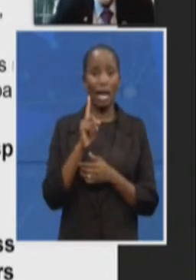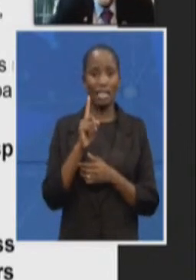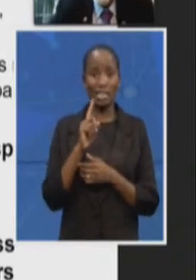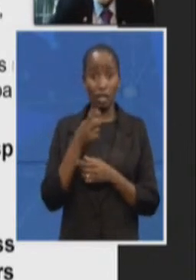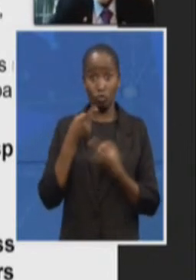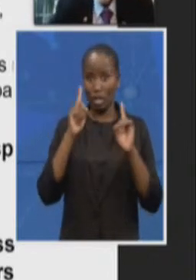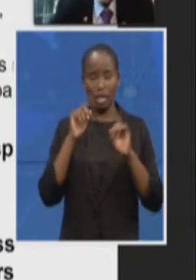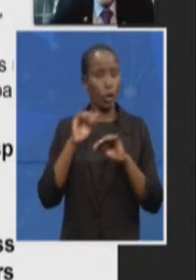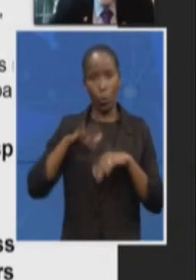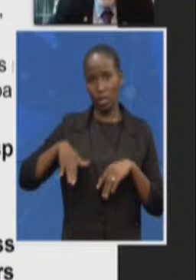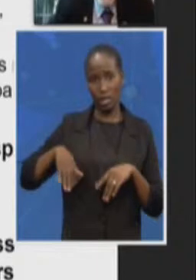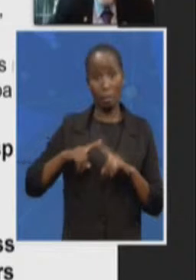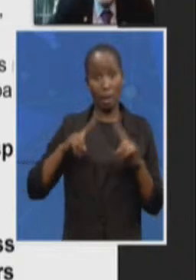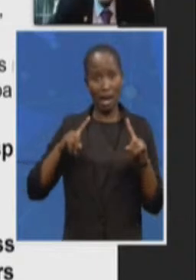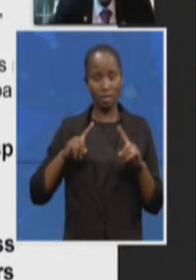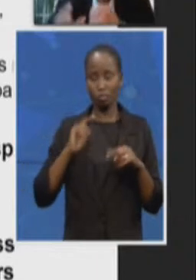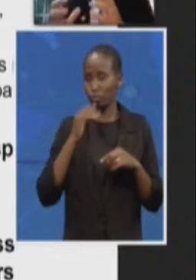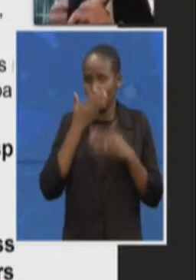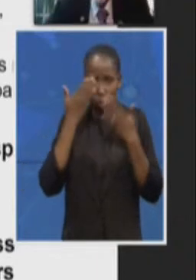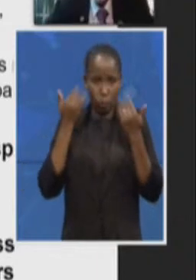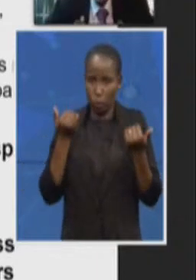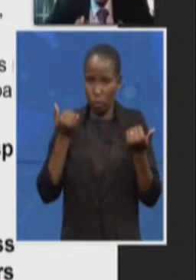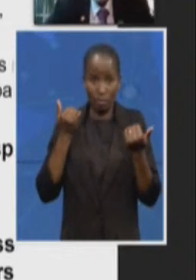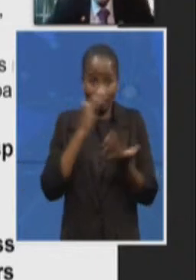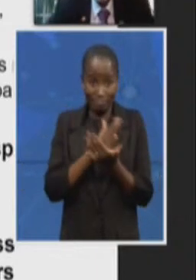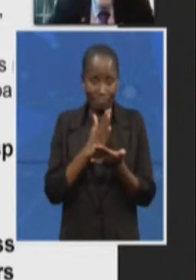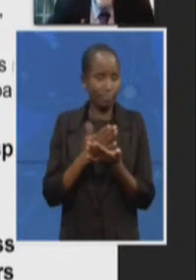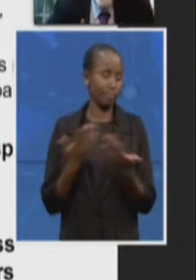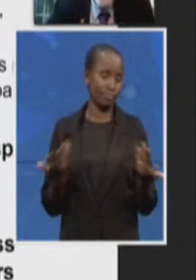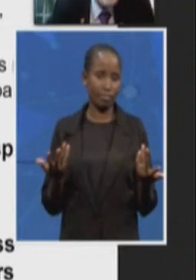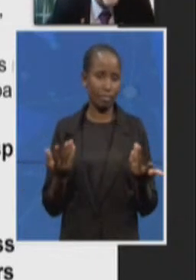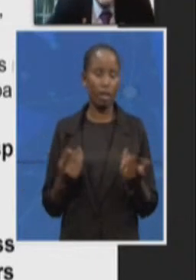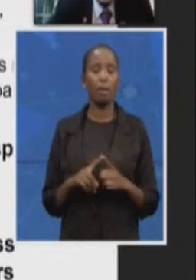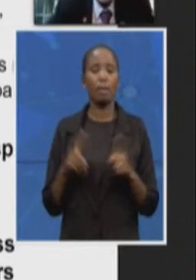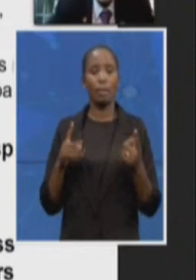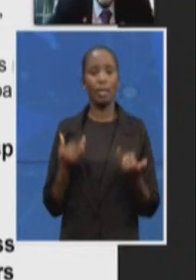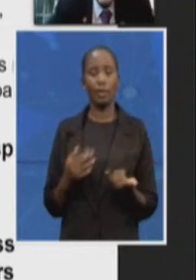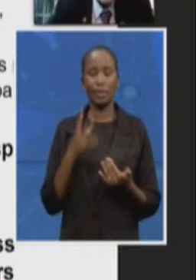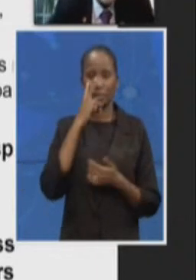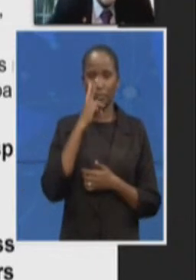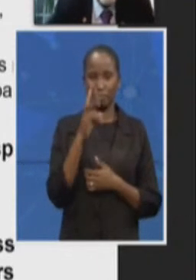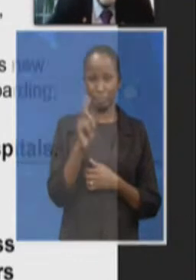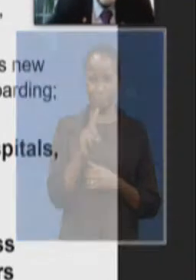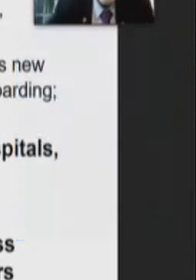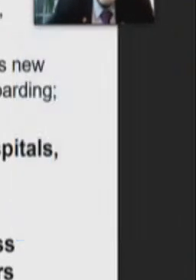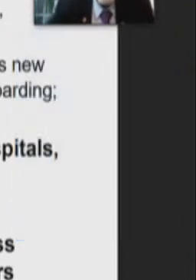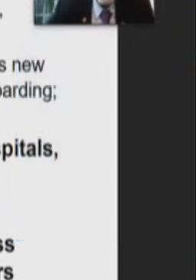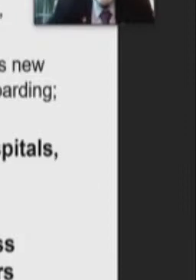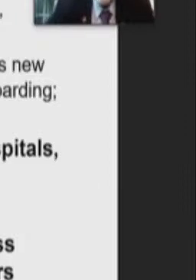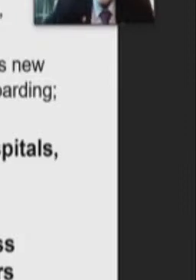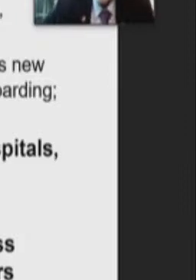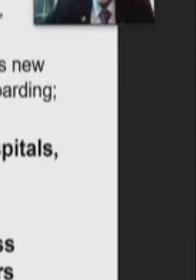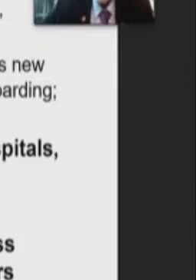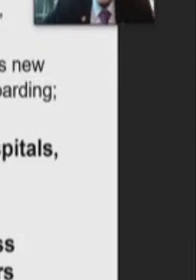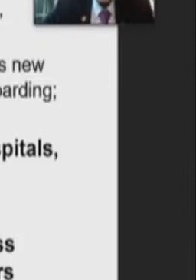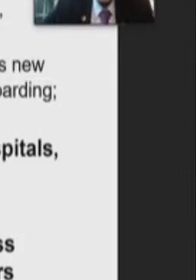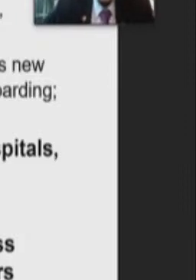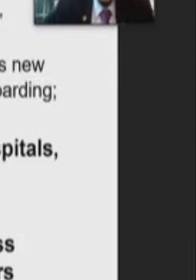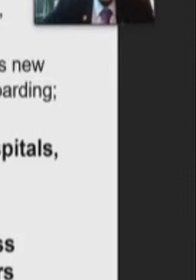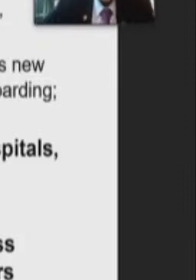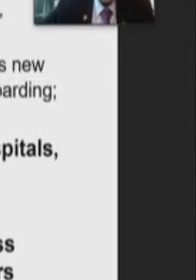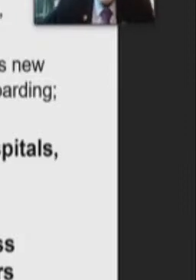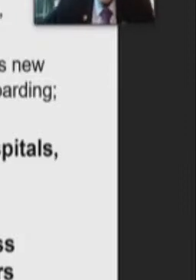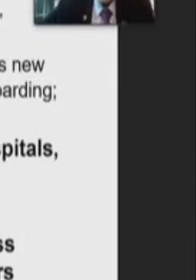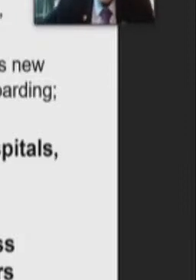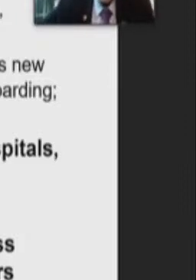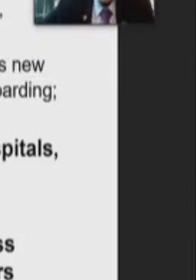going to see this in all likelihood because of the rapidity of transmission. In a way that in which